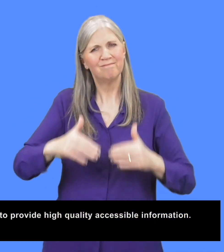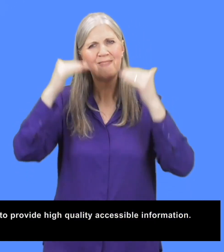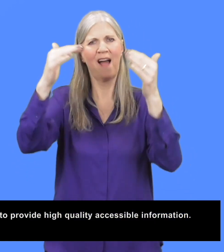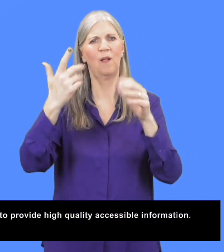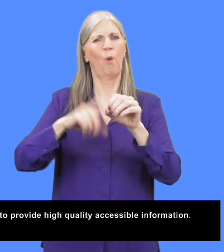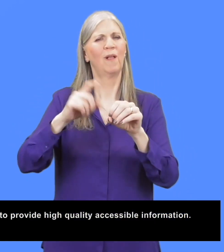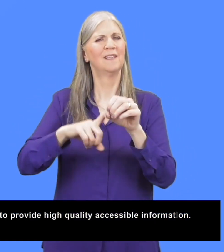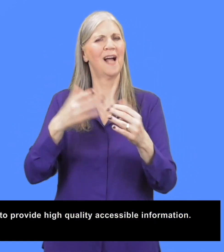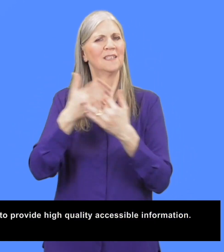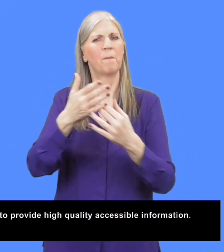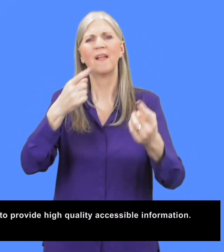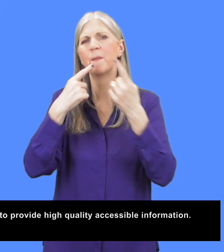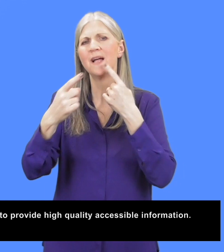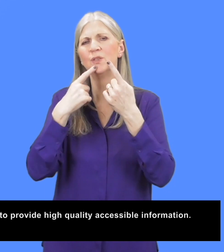accessible information.